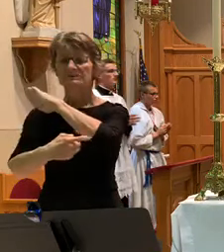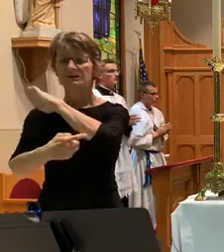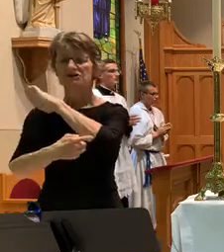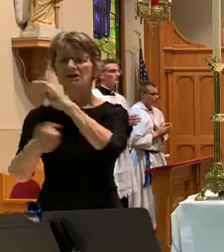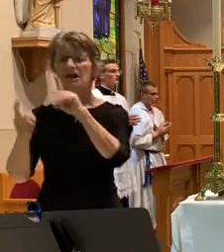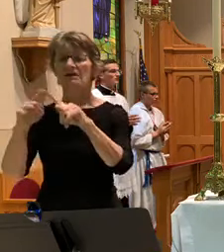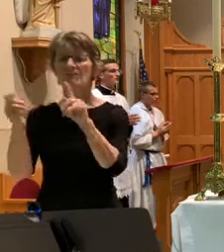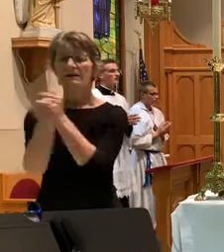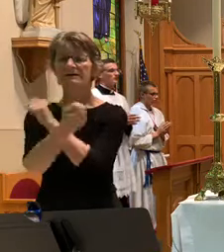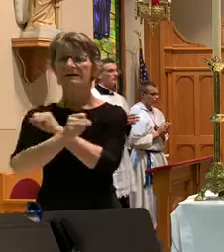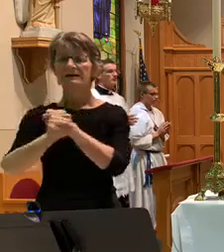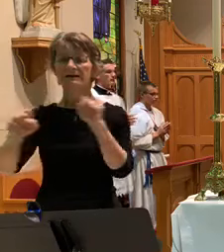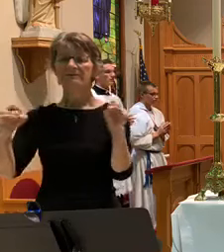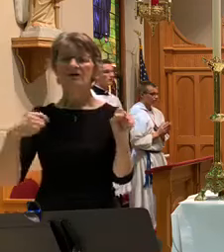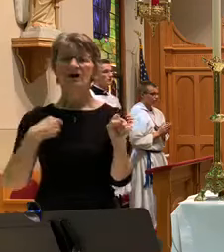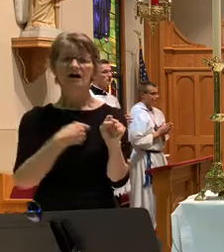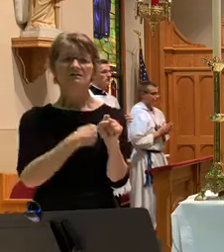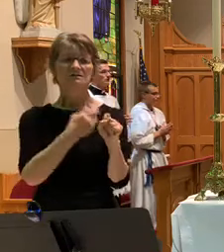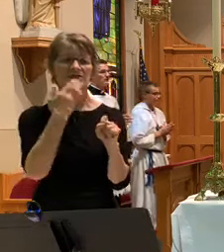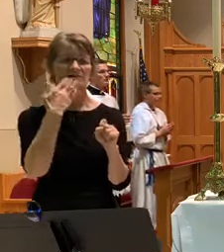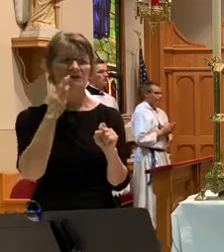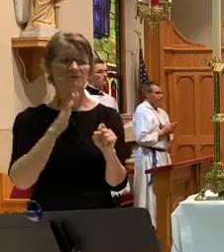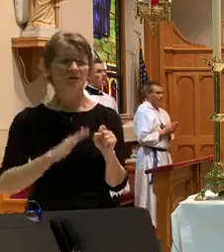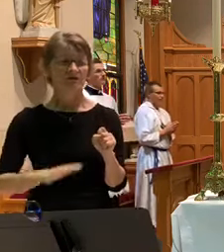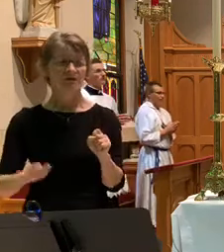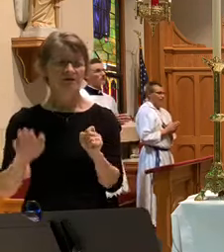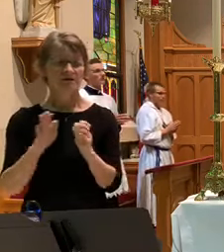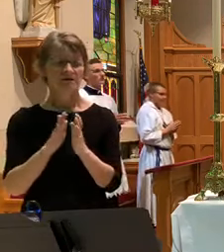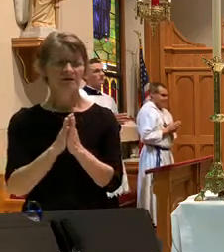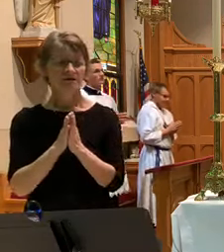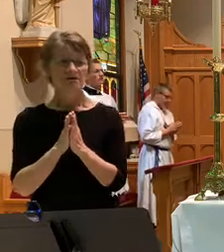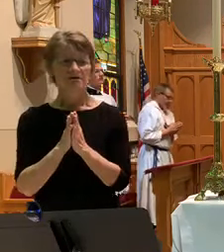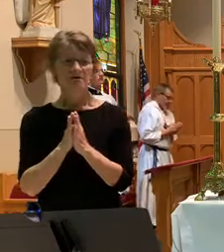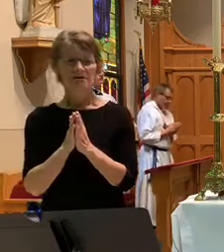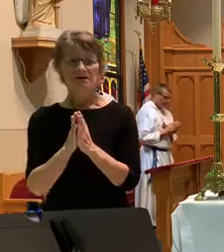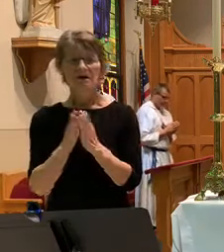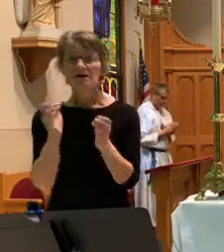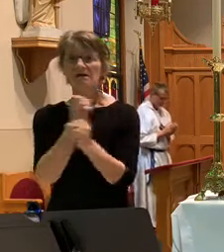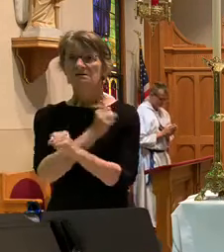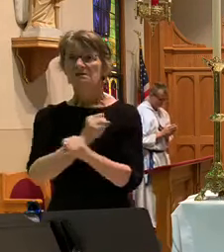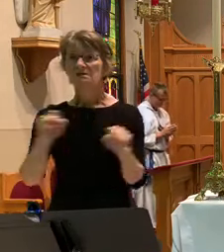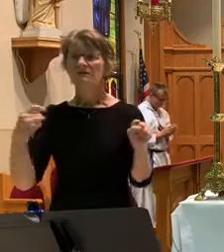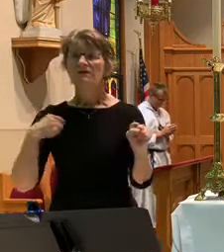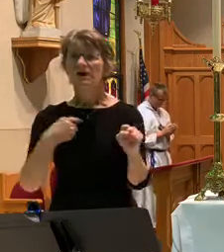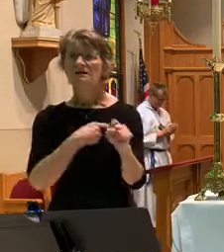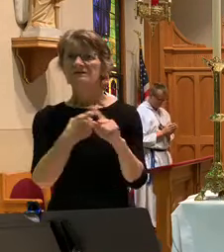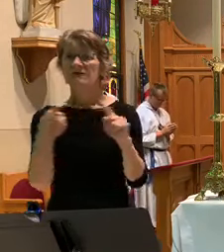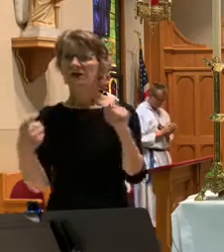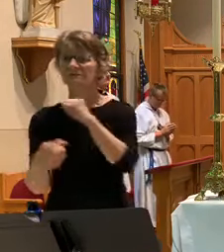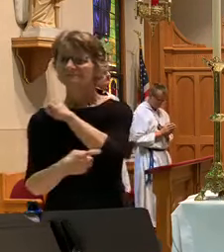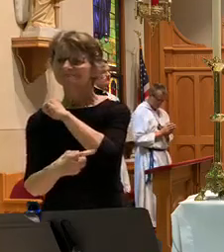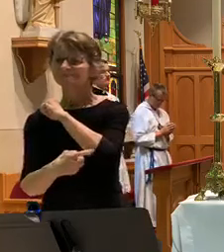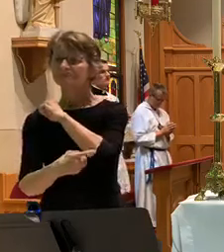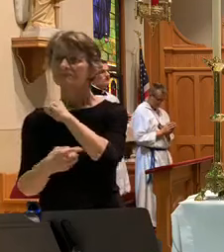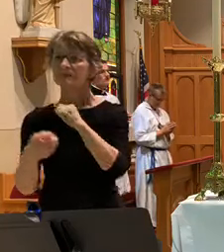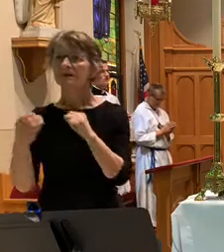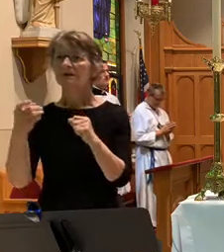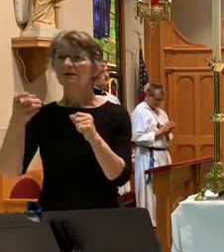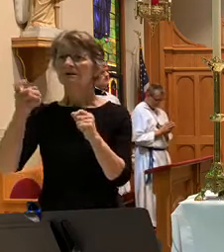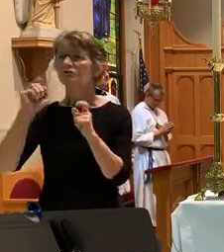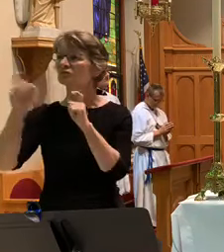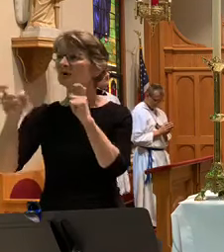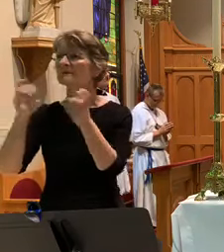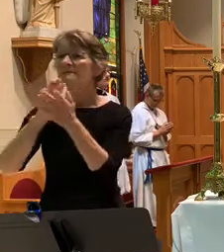temptation, but deliver us from evil. Deliver us, O Lord, we pray, from every evil. Graciously